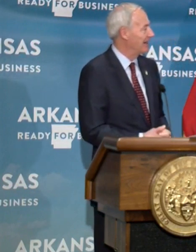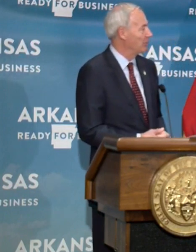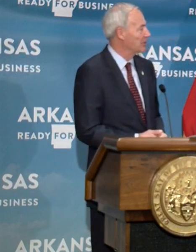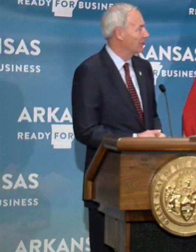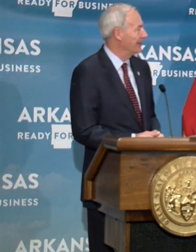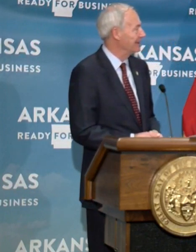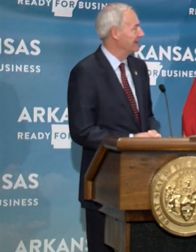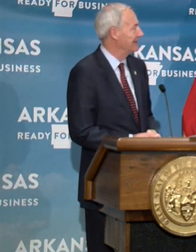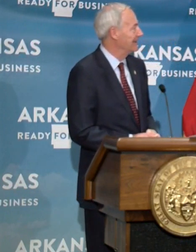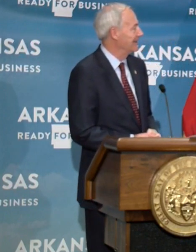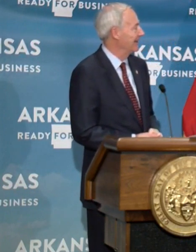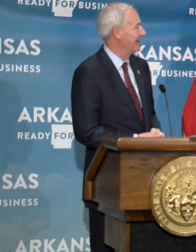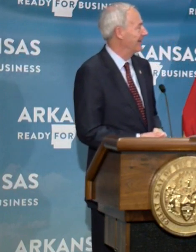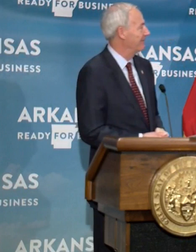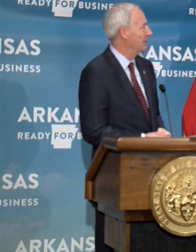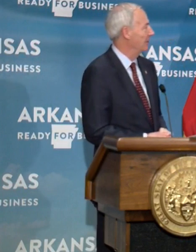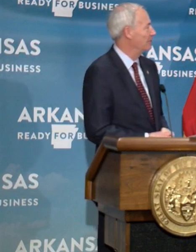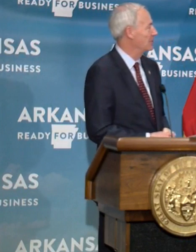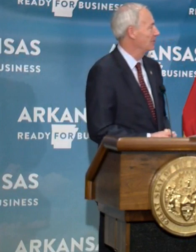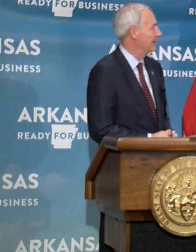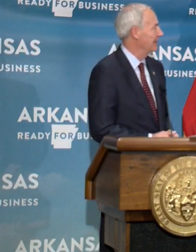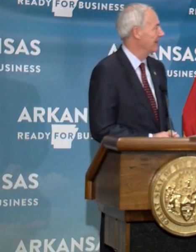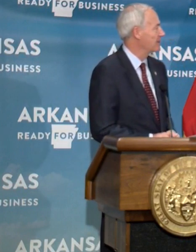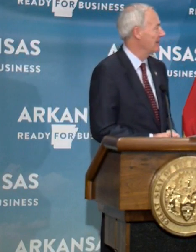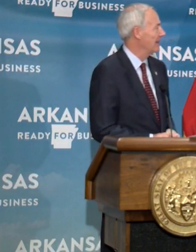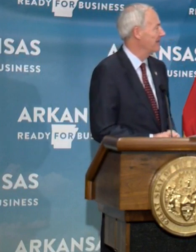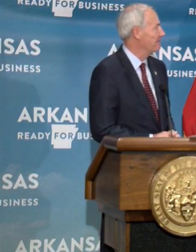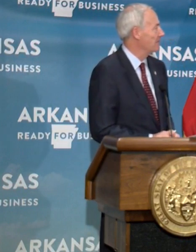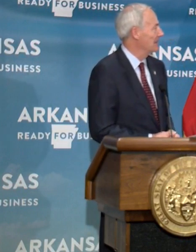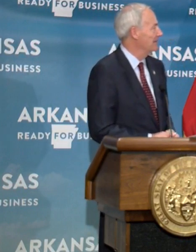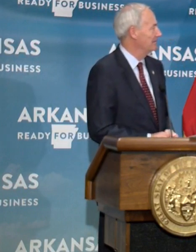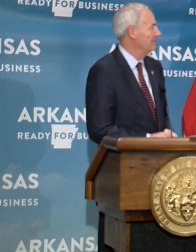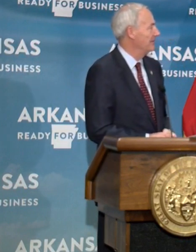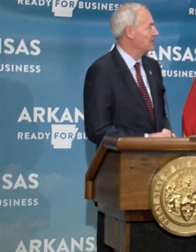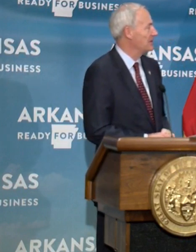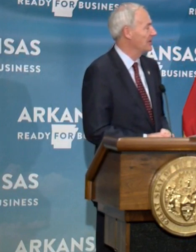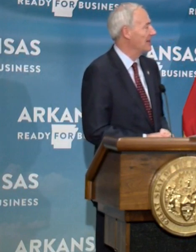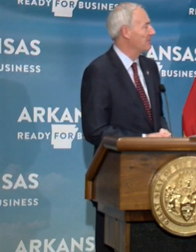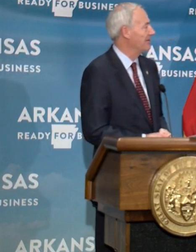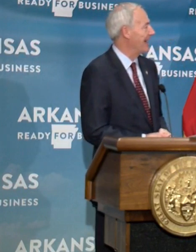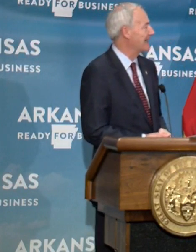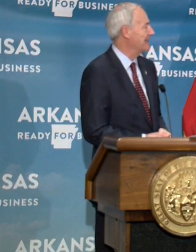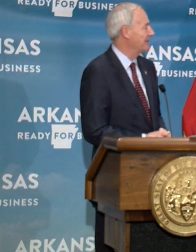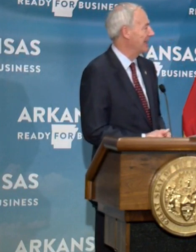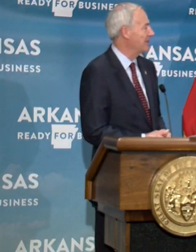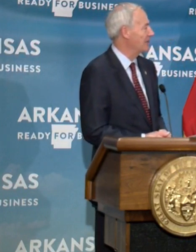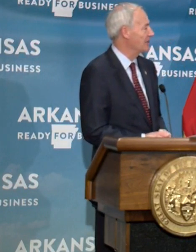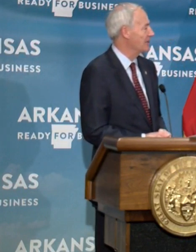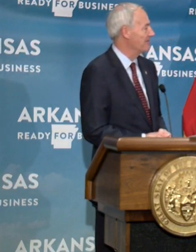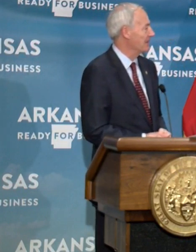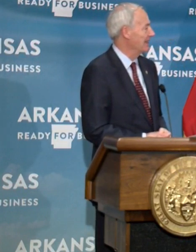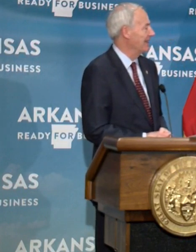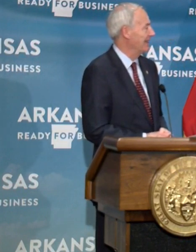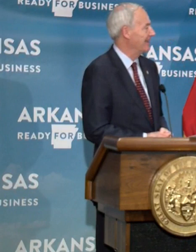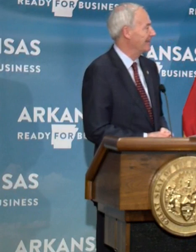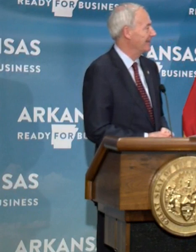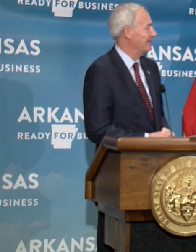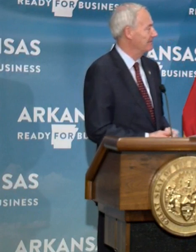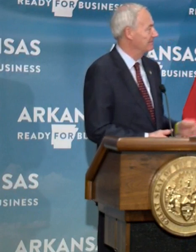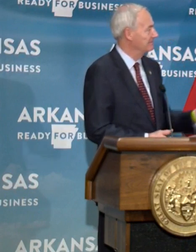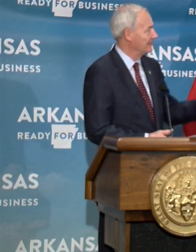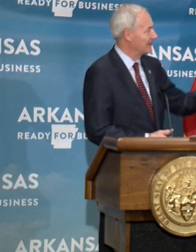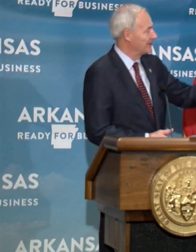that downward trend. If you go to the next slide, this is the number of active cases,